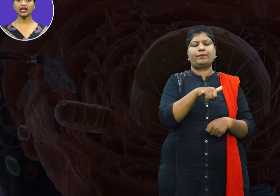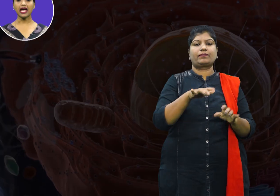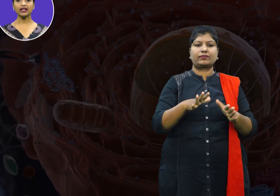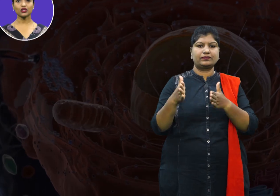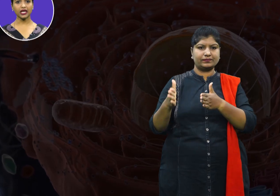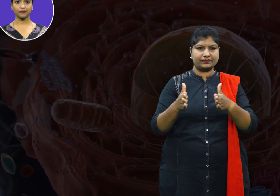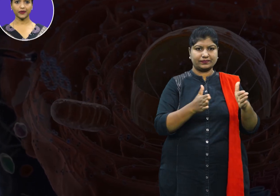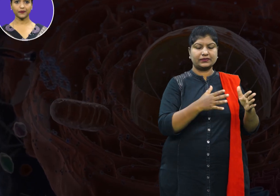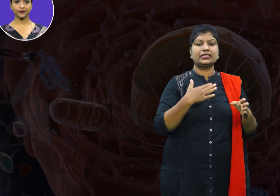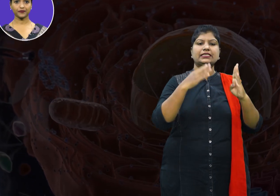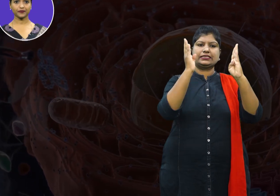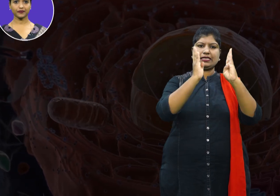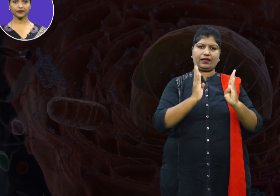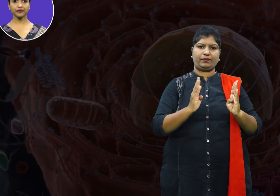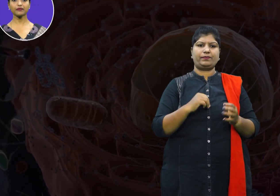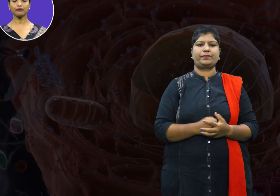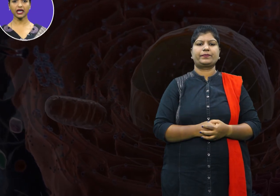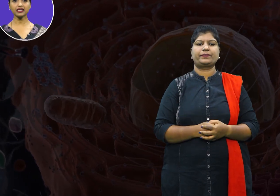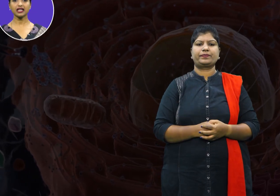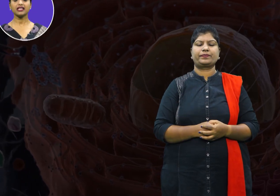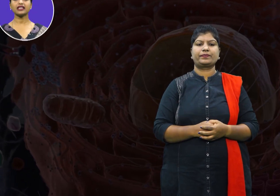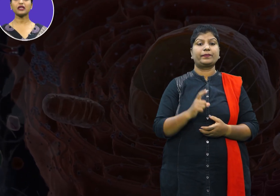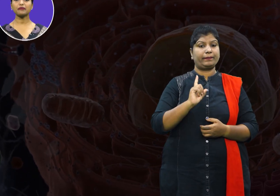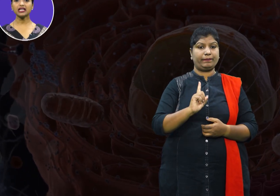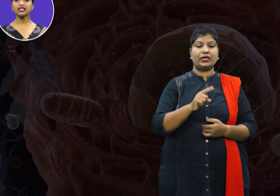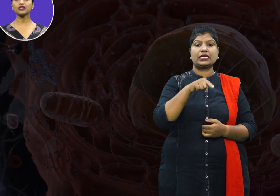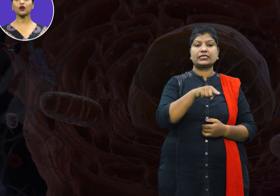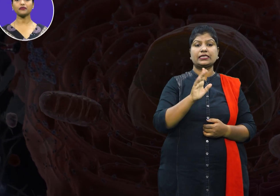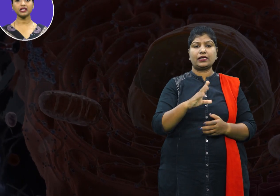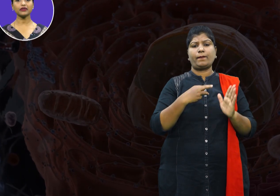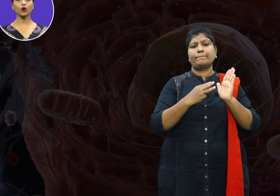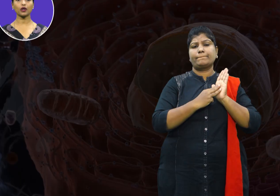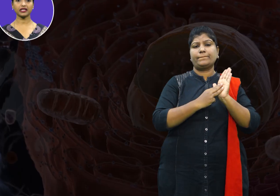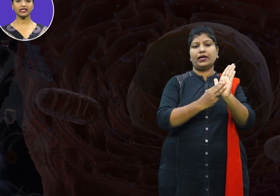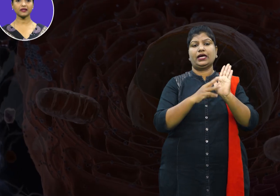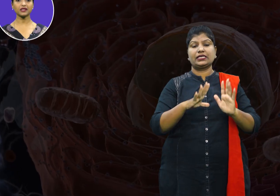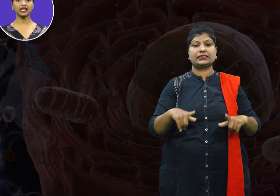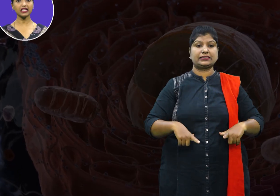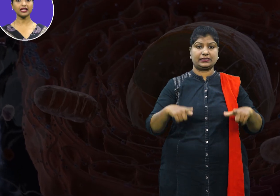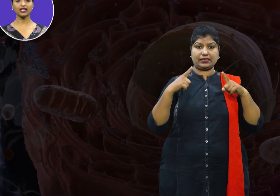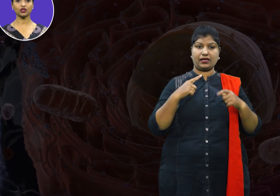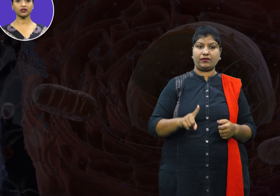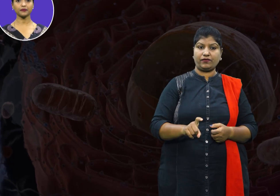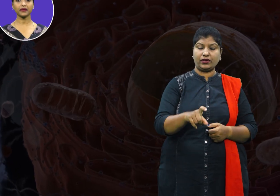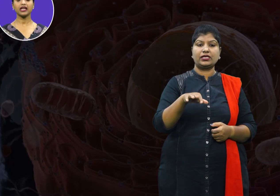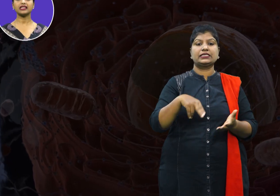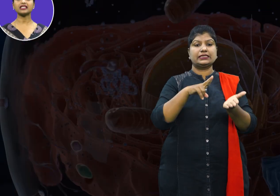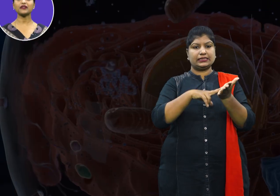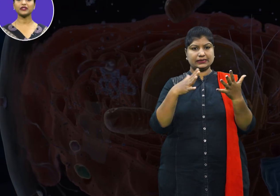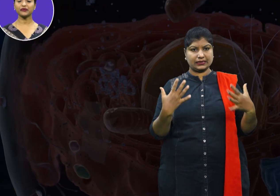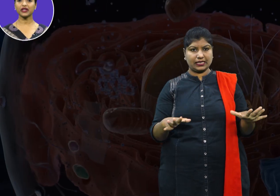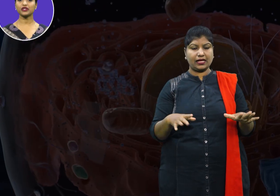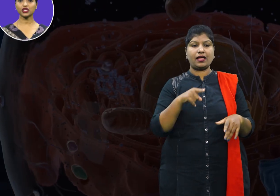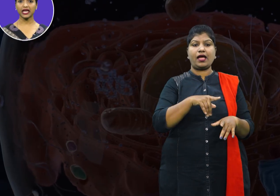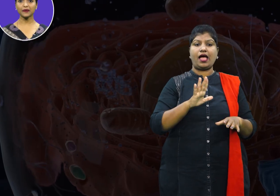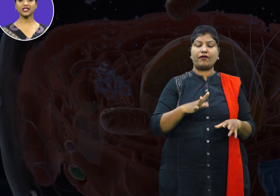structure and shape. But there are millions of living organisms in nature that